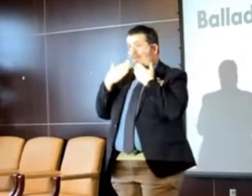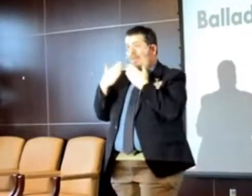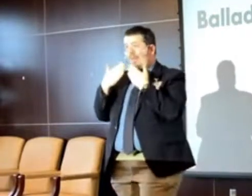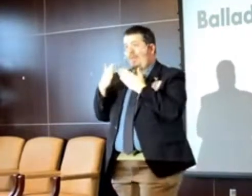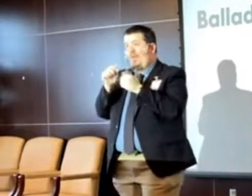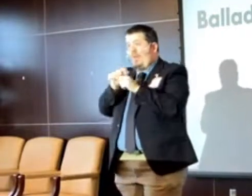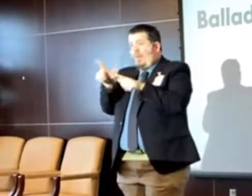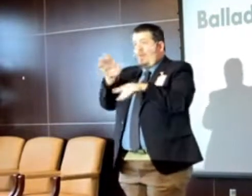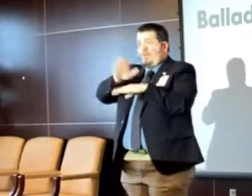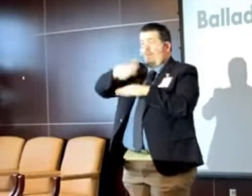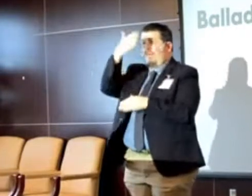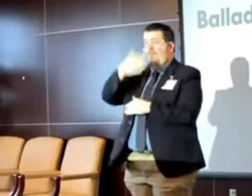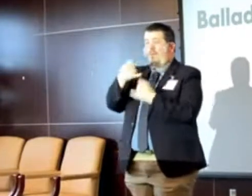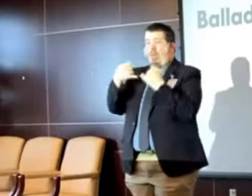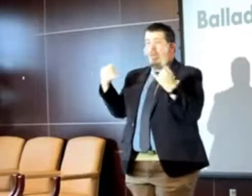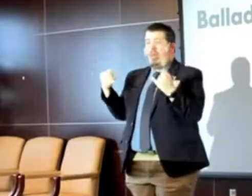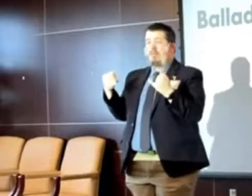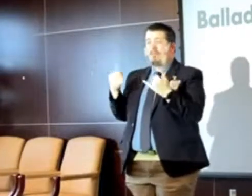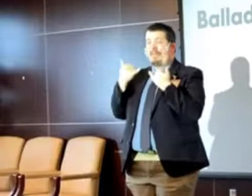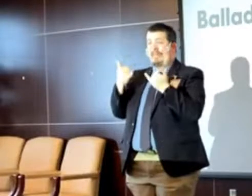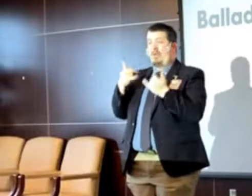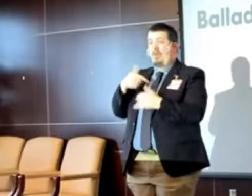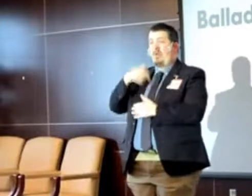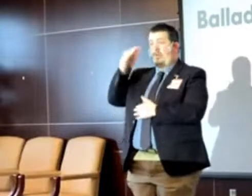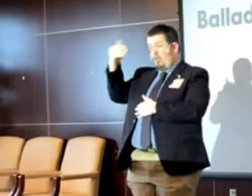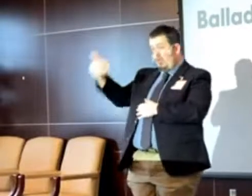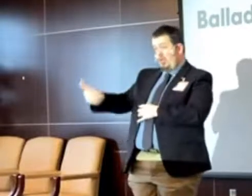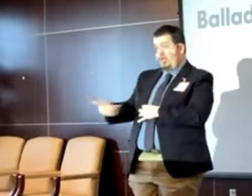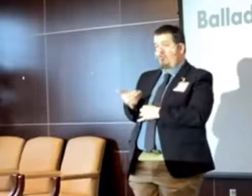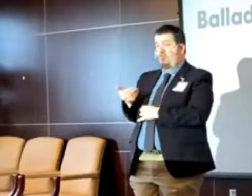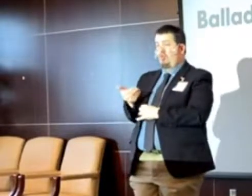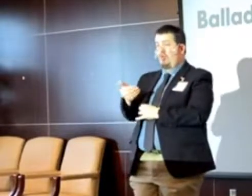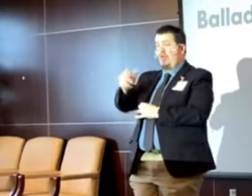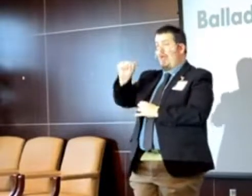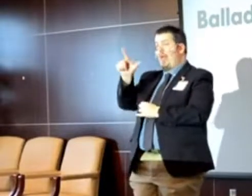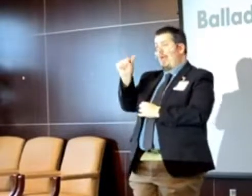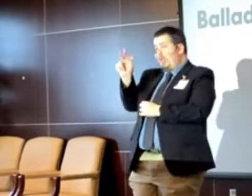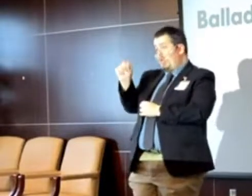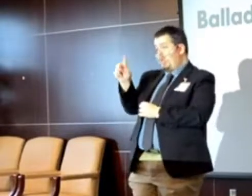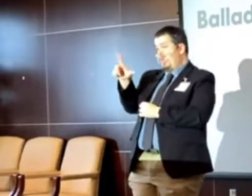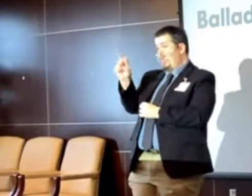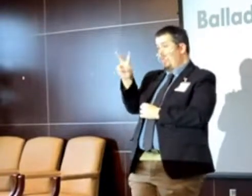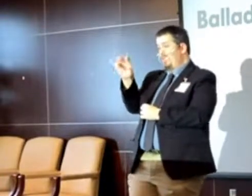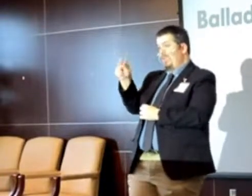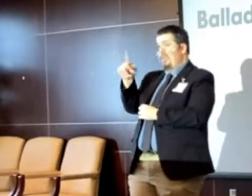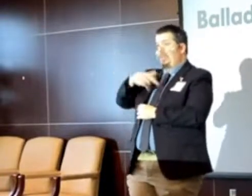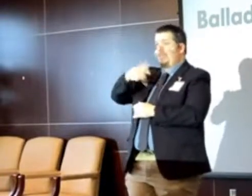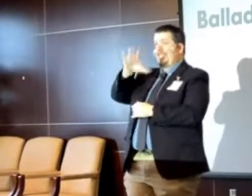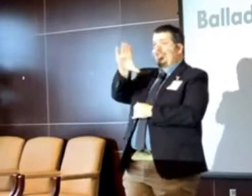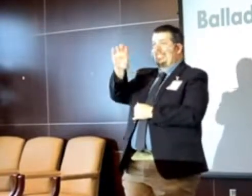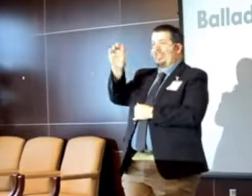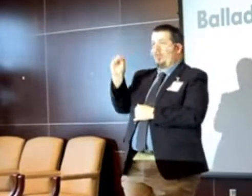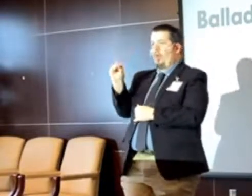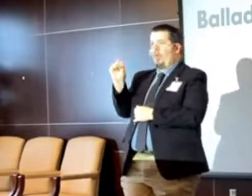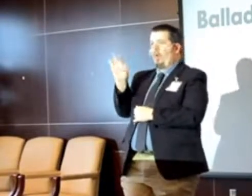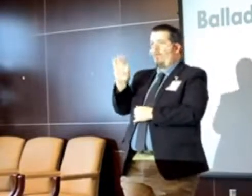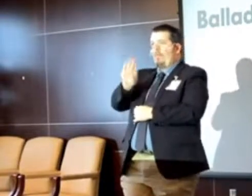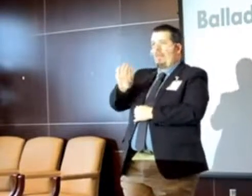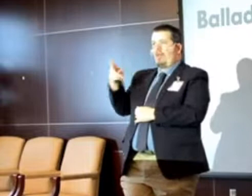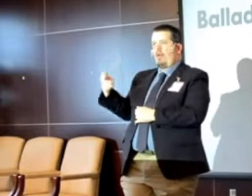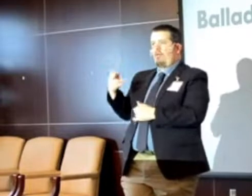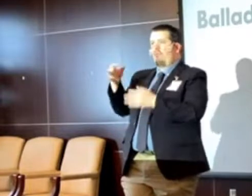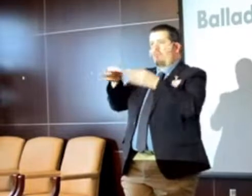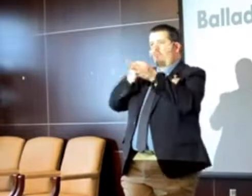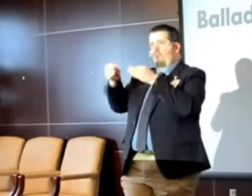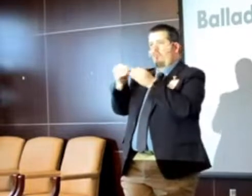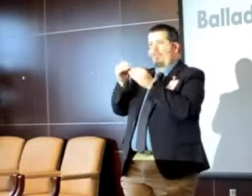all of them on the front lines. At this time, I want to introduce Levine, who is our chairman and CEO, to talk more about